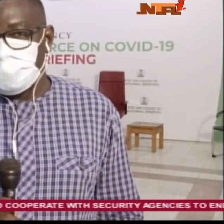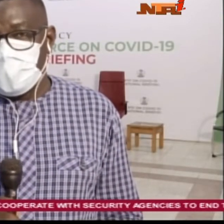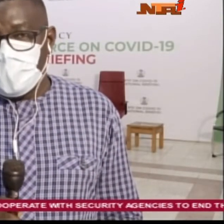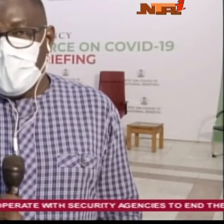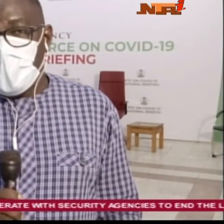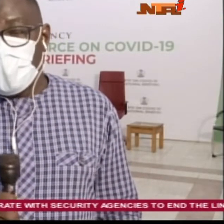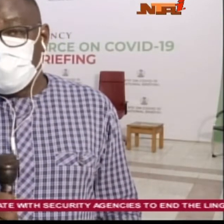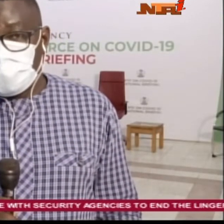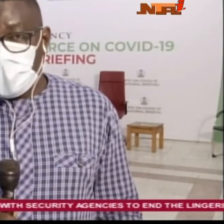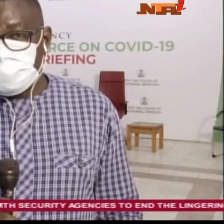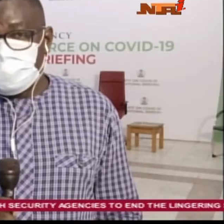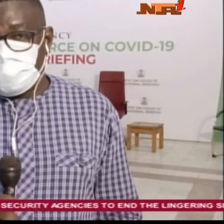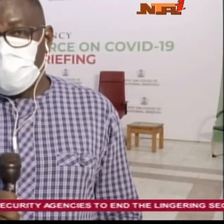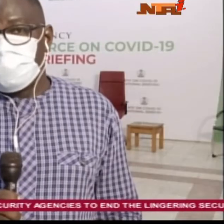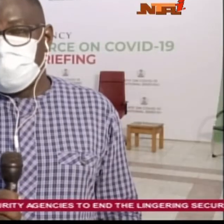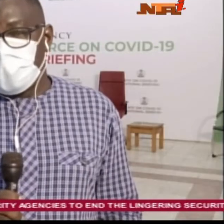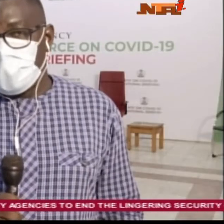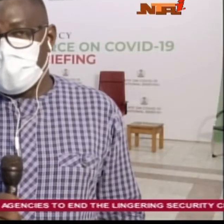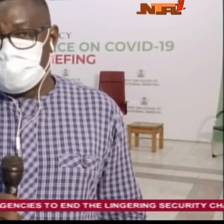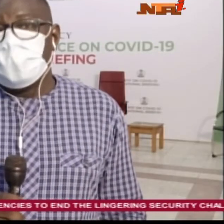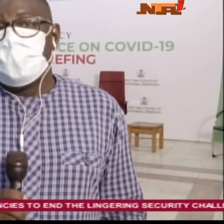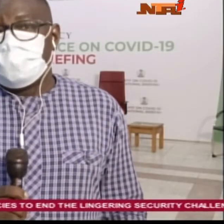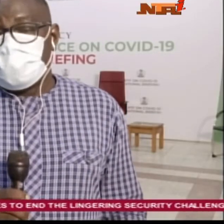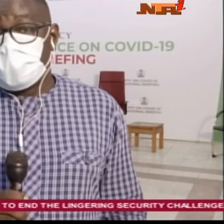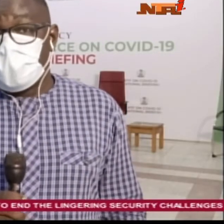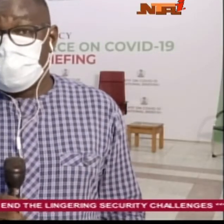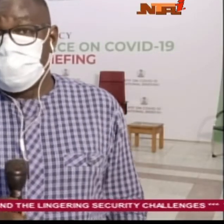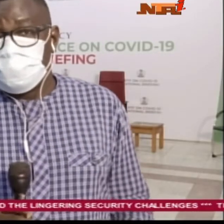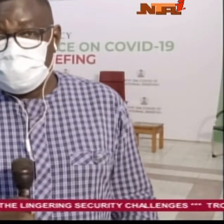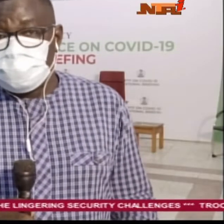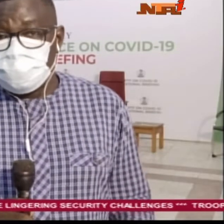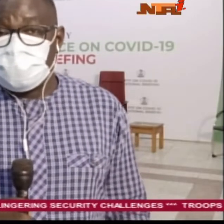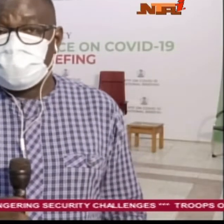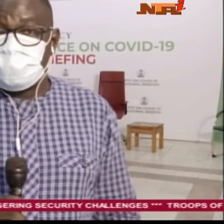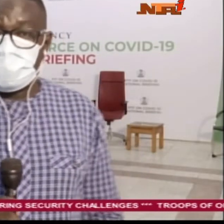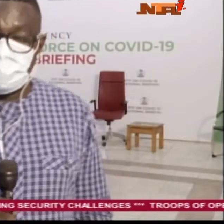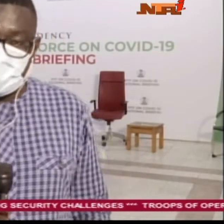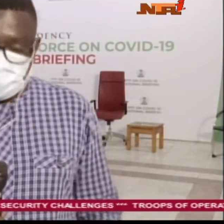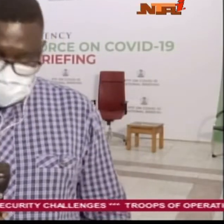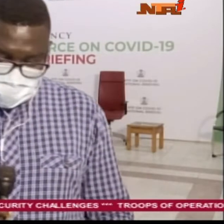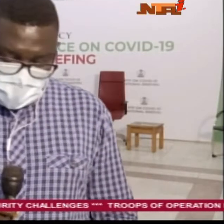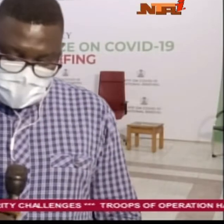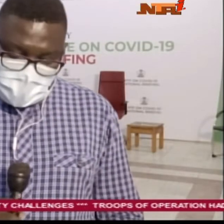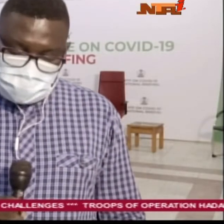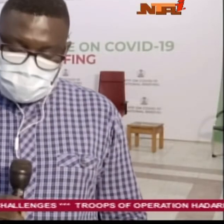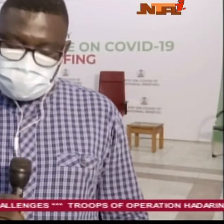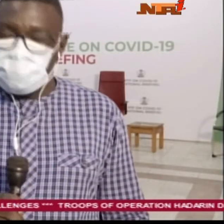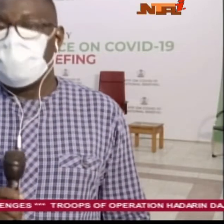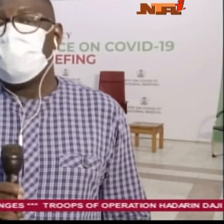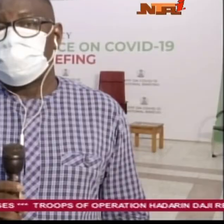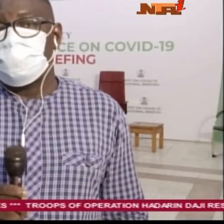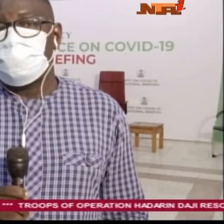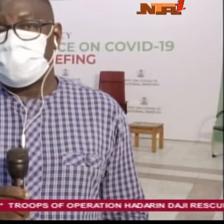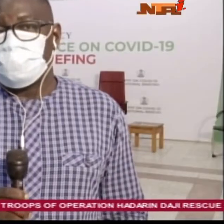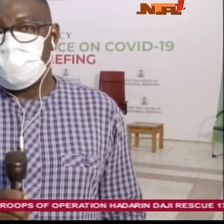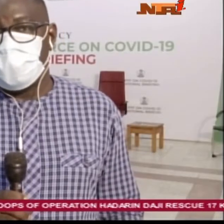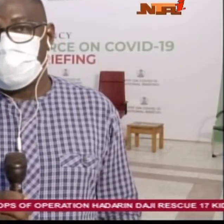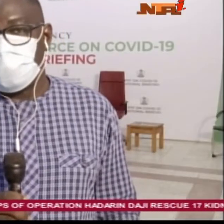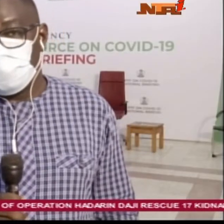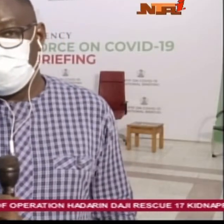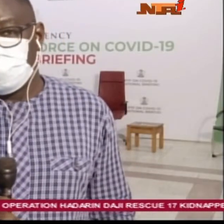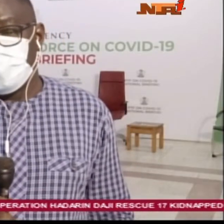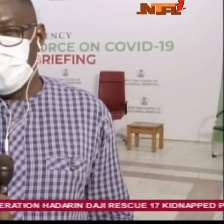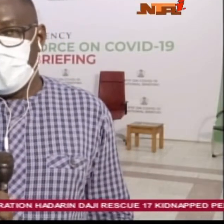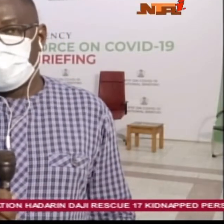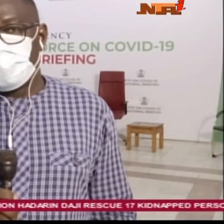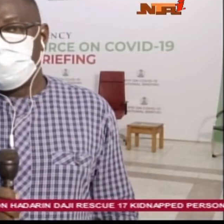permitted outside the curfew hours. That's according to the Presidential Task Force. And also, schools are to remain